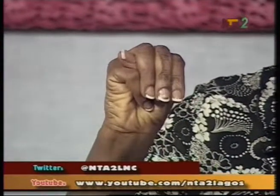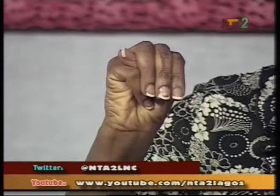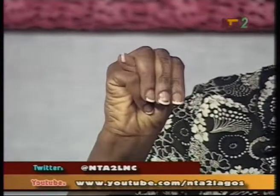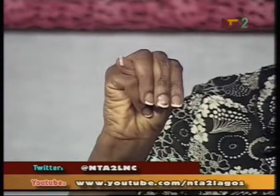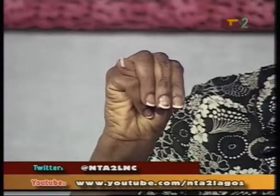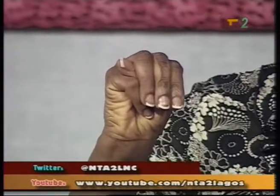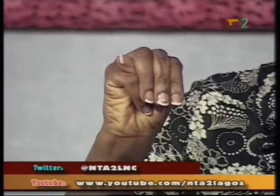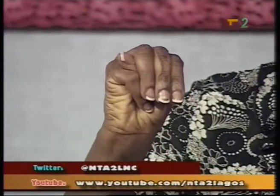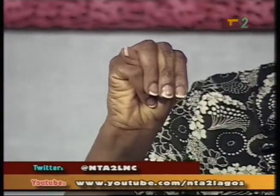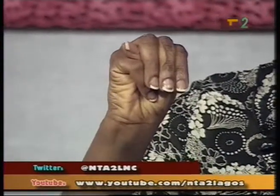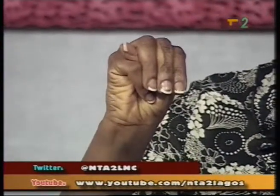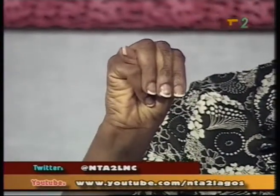live. You can log on to